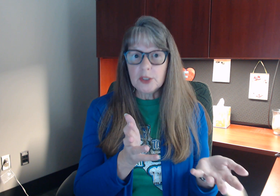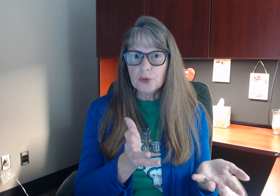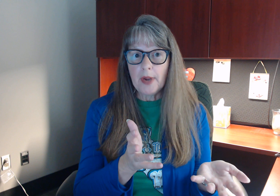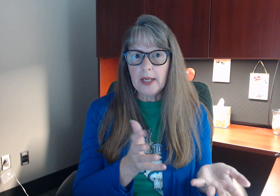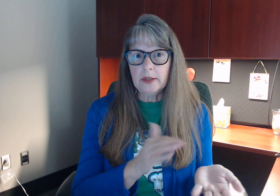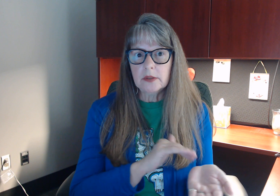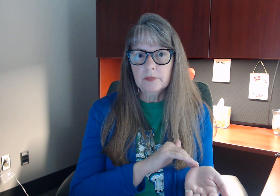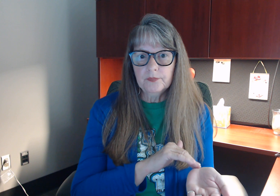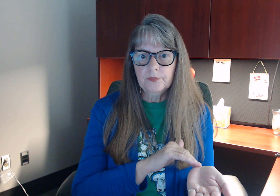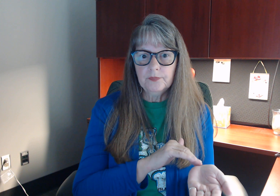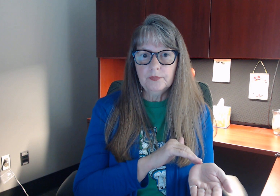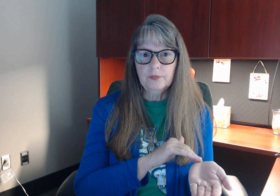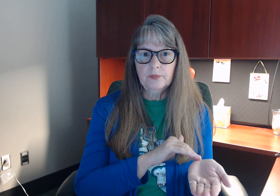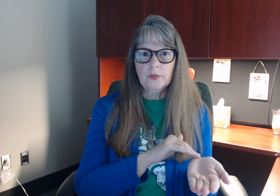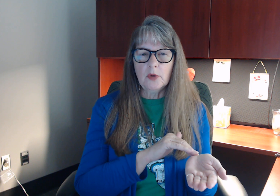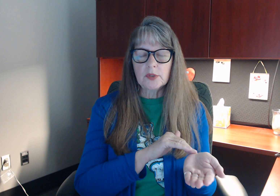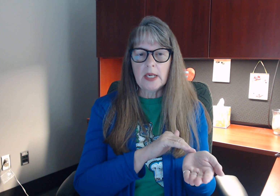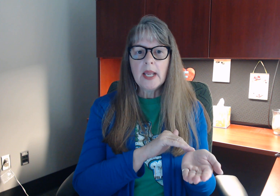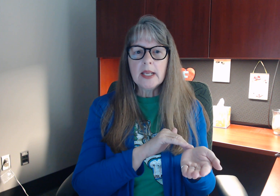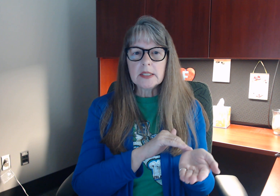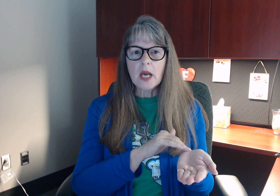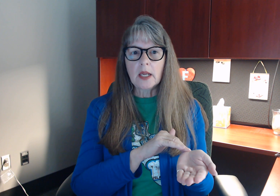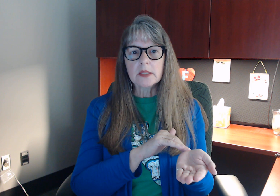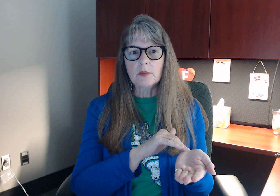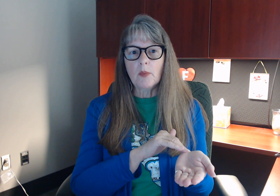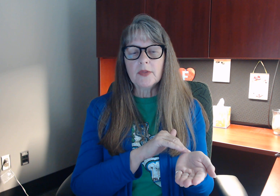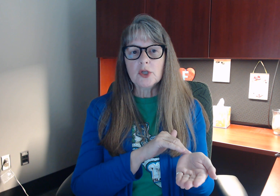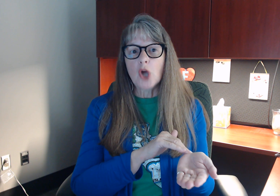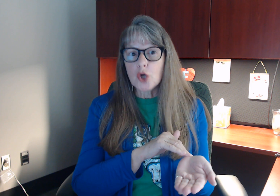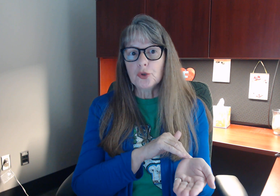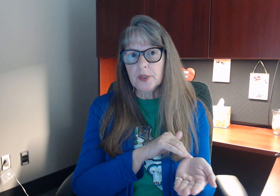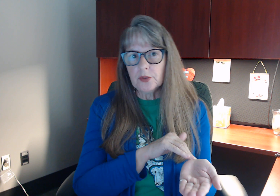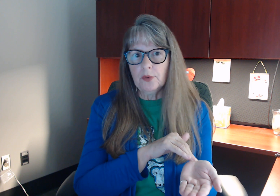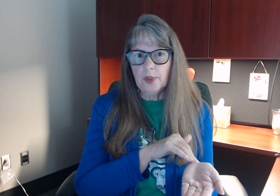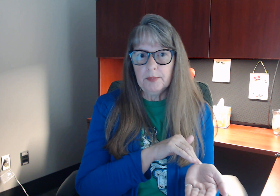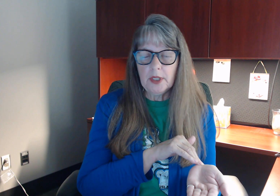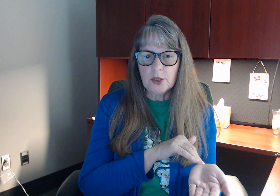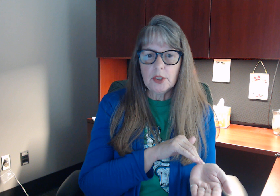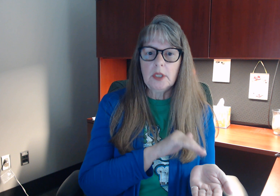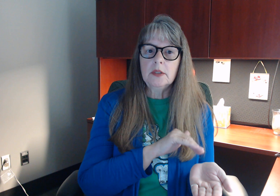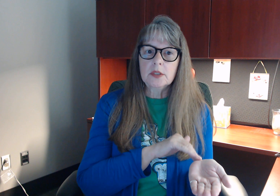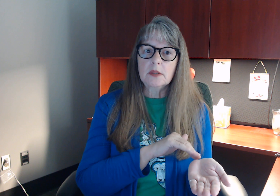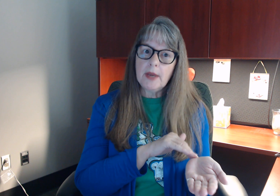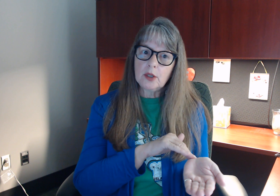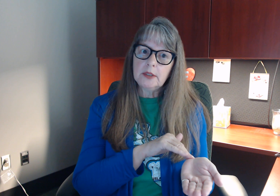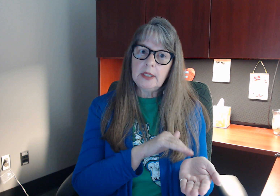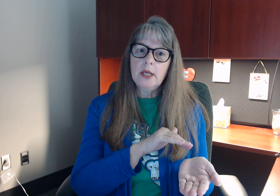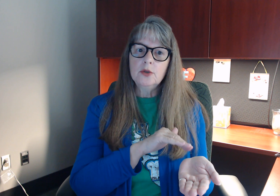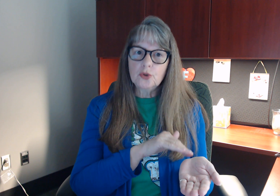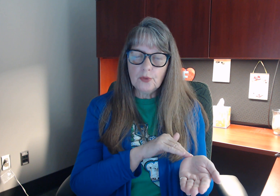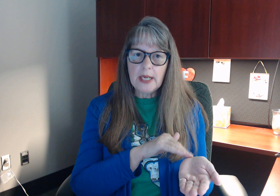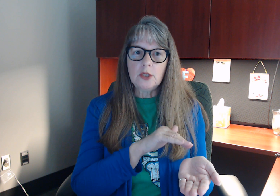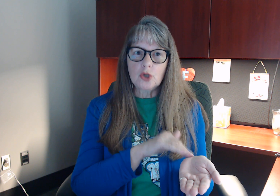trained. You understand? It's not like someone with a doctorate degree, PhD. This is a medically trained doctor,